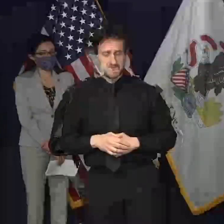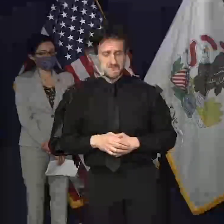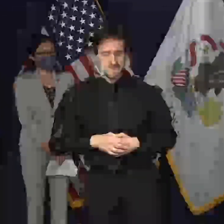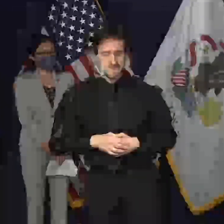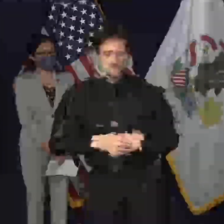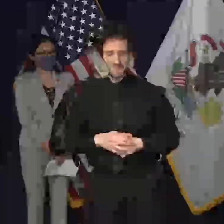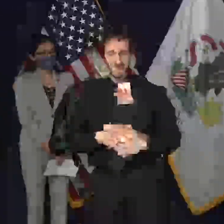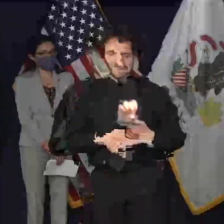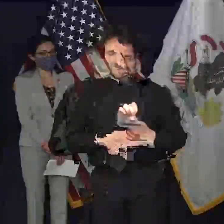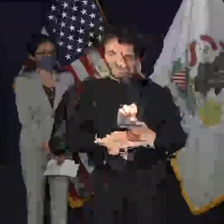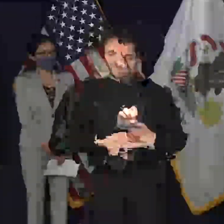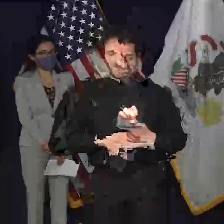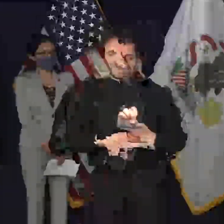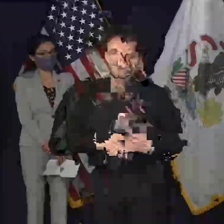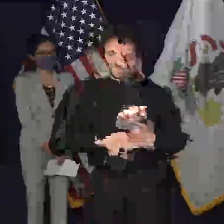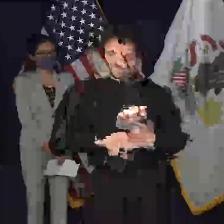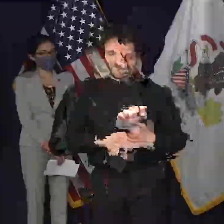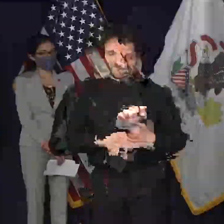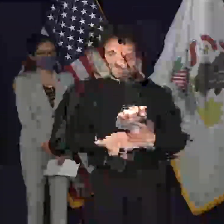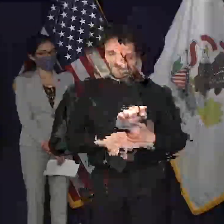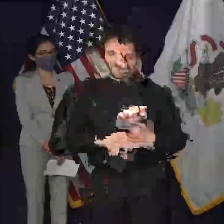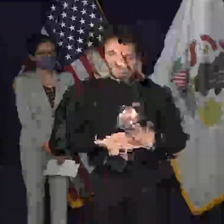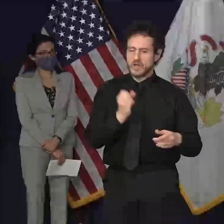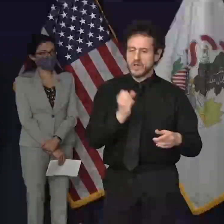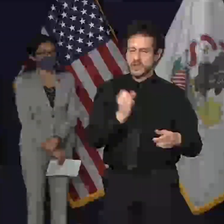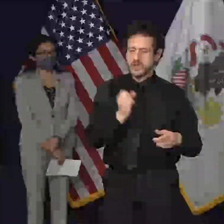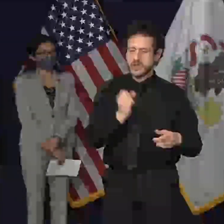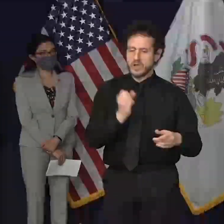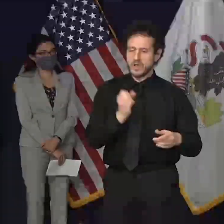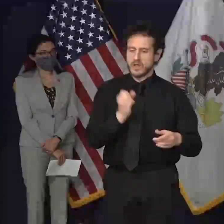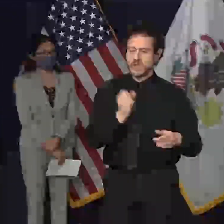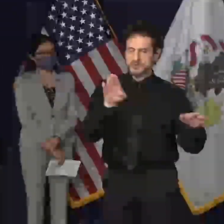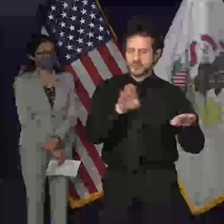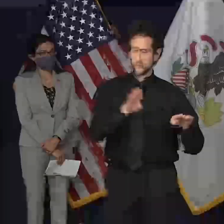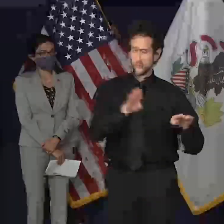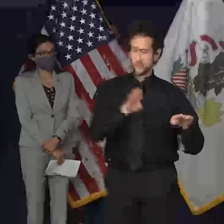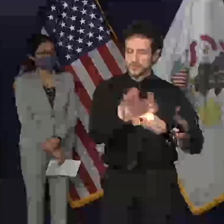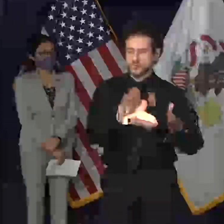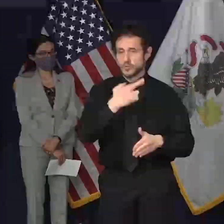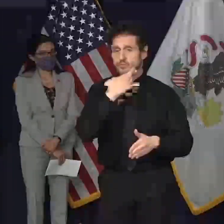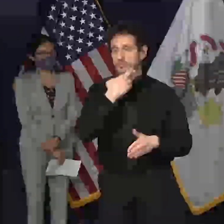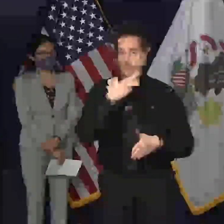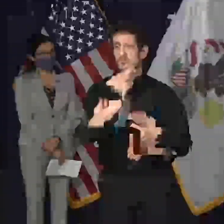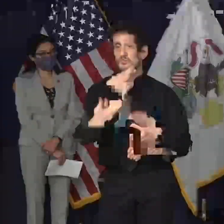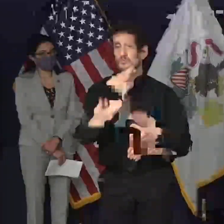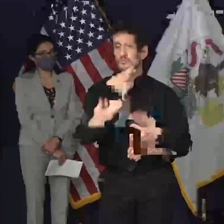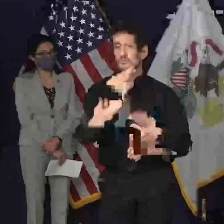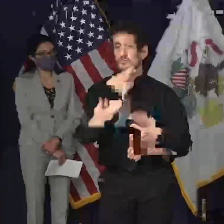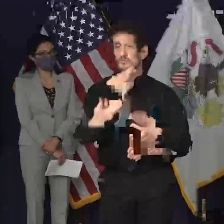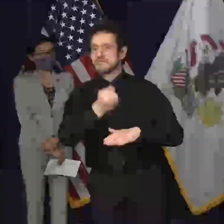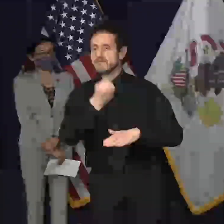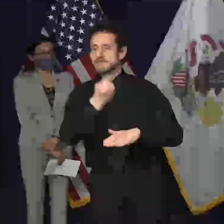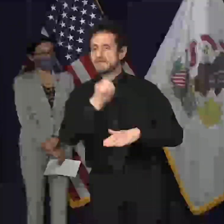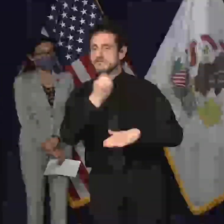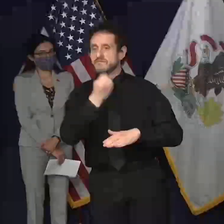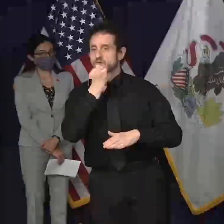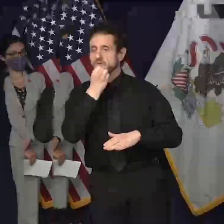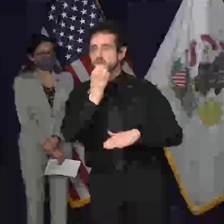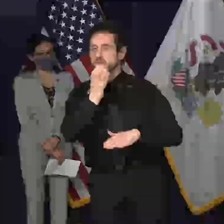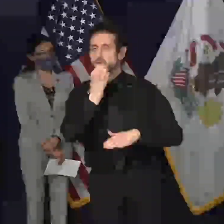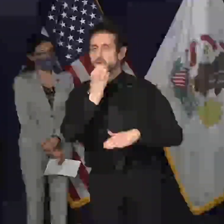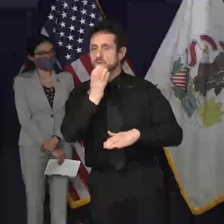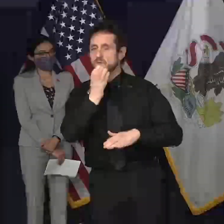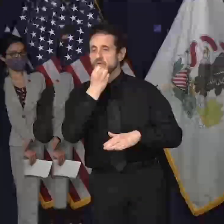plan to close a downtown street so restaurants can have more space for outdoor dining. Under your plan, restaurants can open in phase